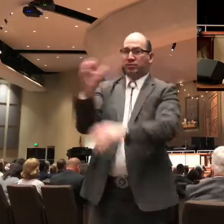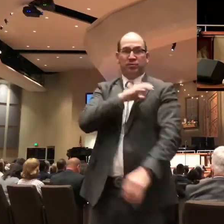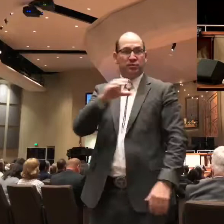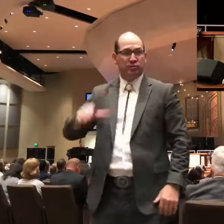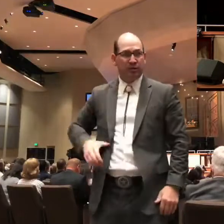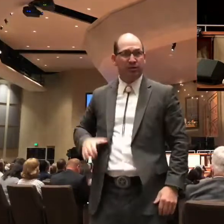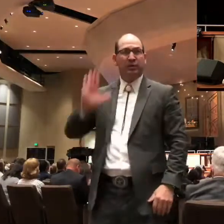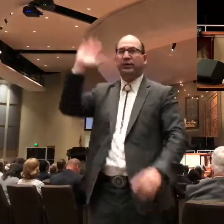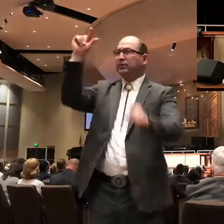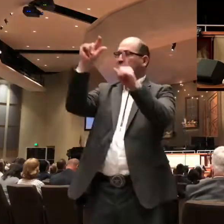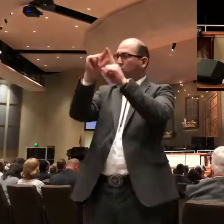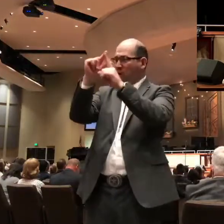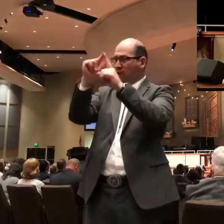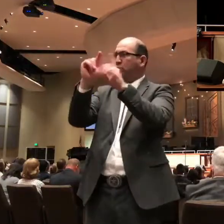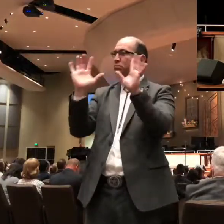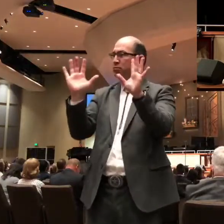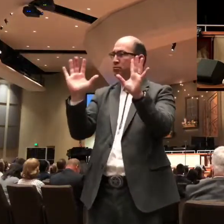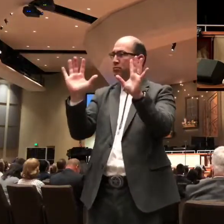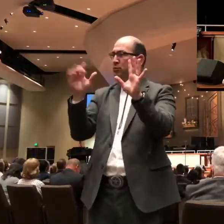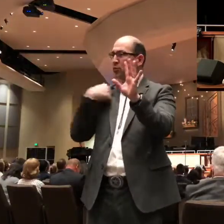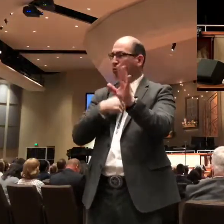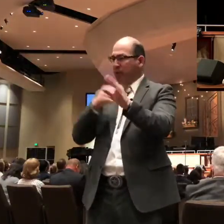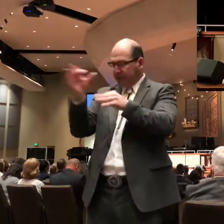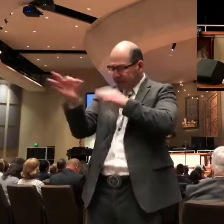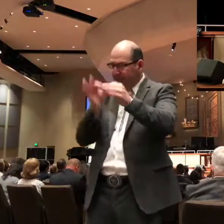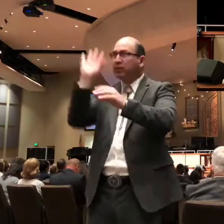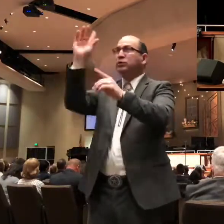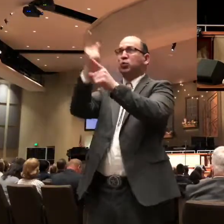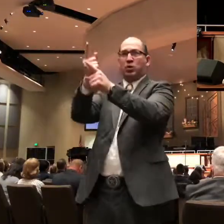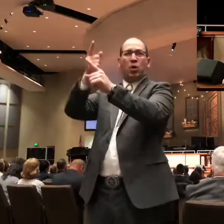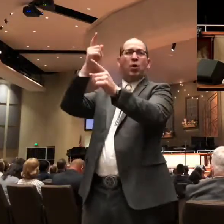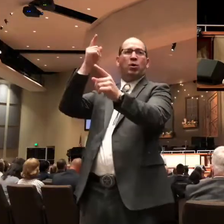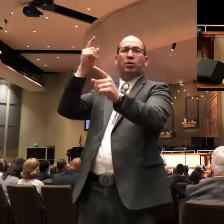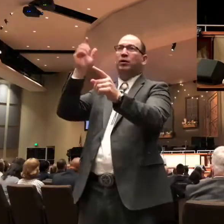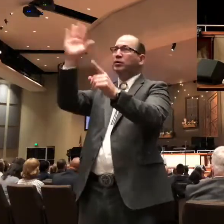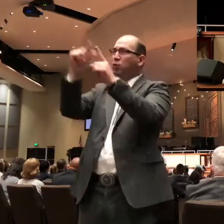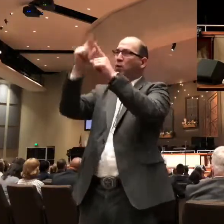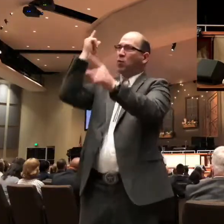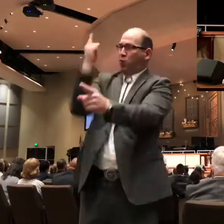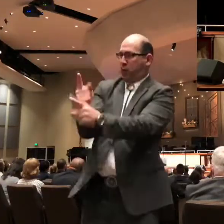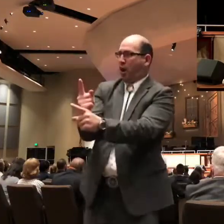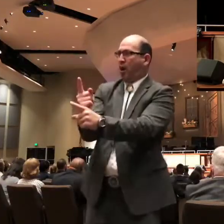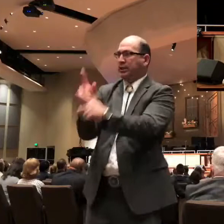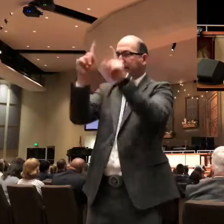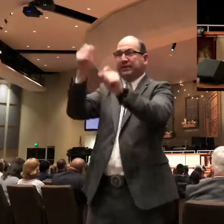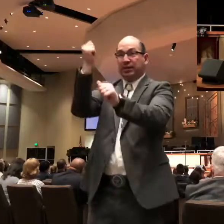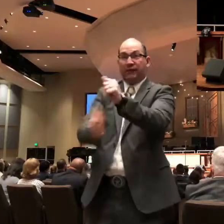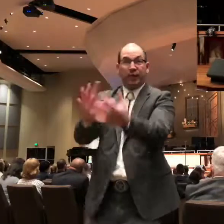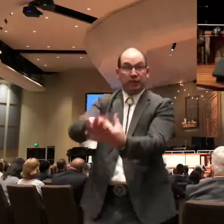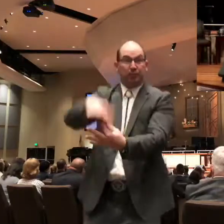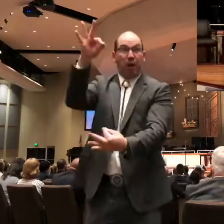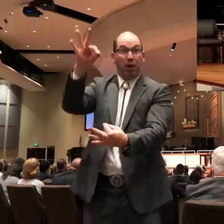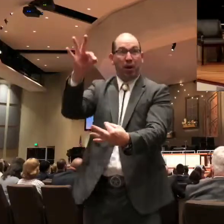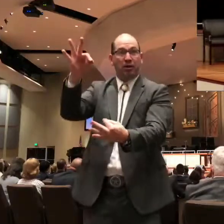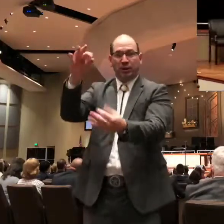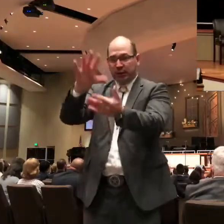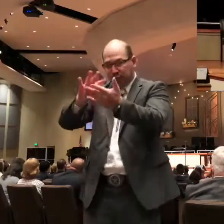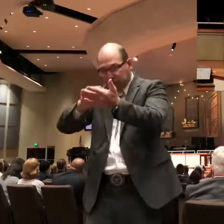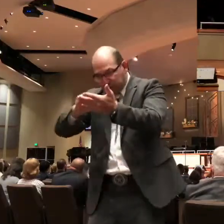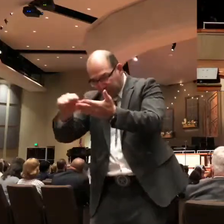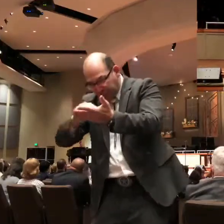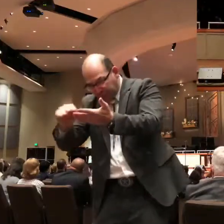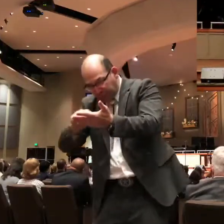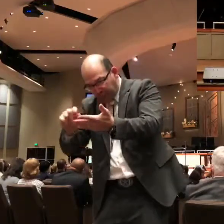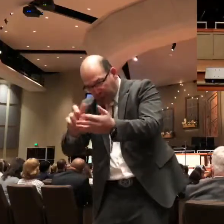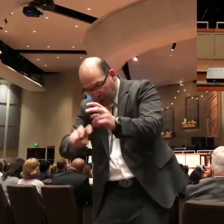of God, and that we rightly divide the truth, and that we try the spirits to see whether they be of God, and that we search the scriptures to see whether